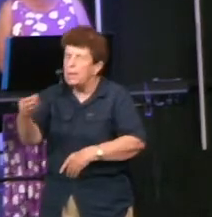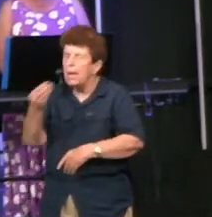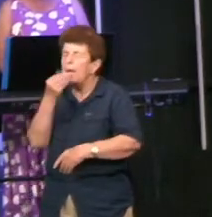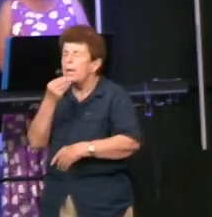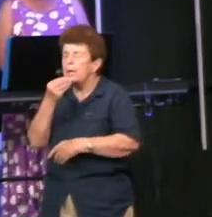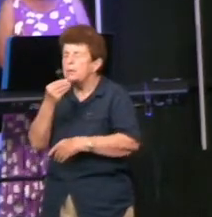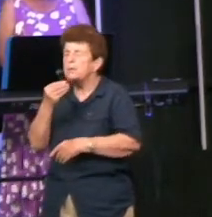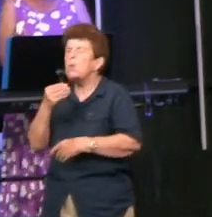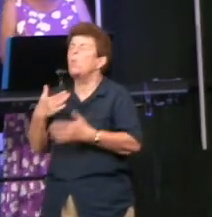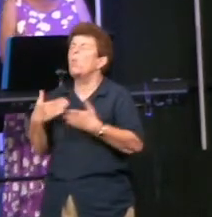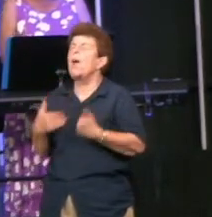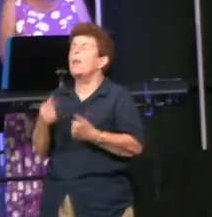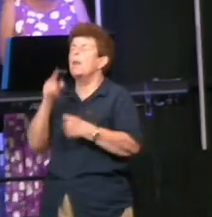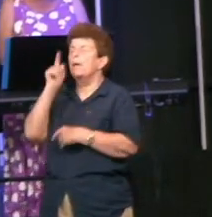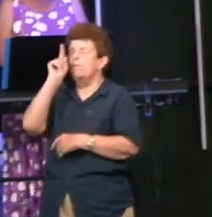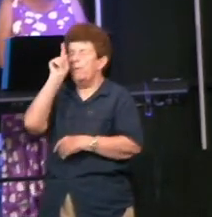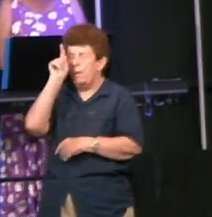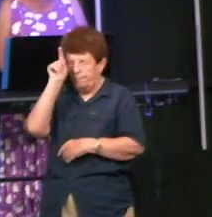well.